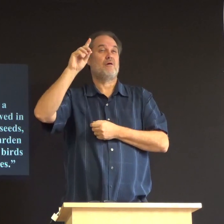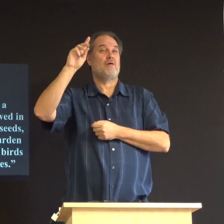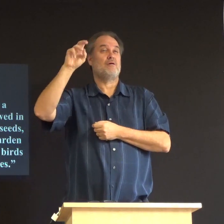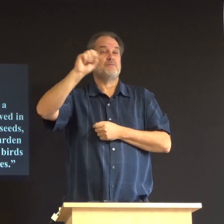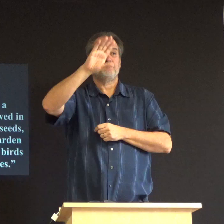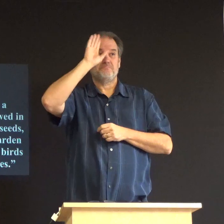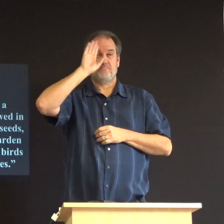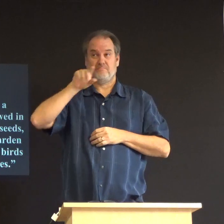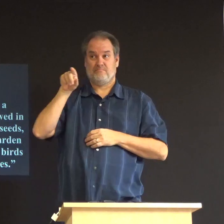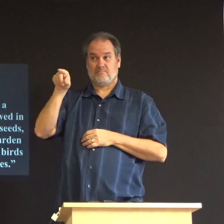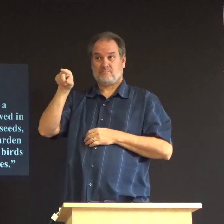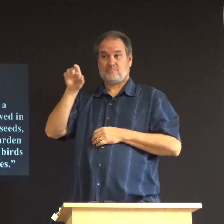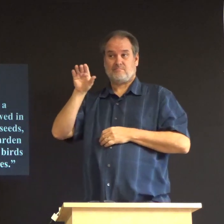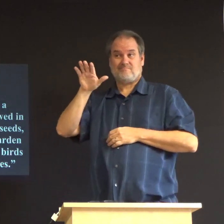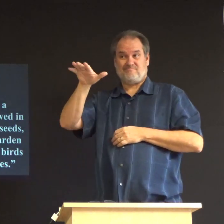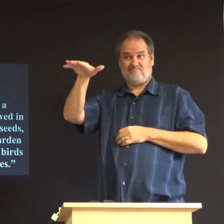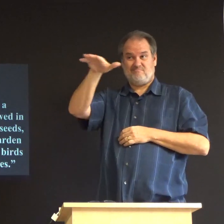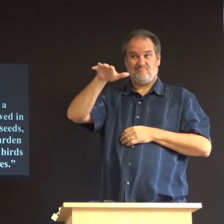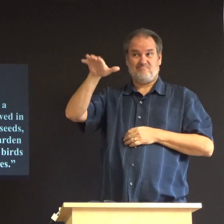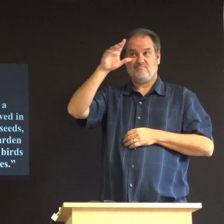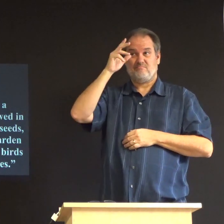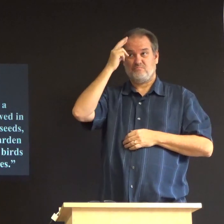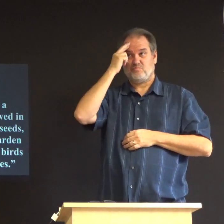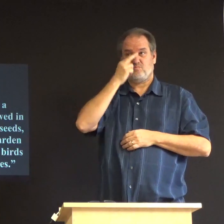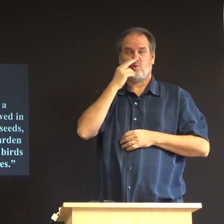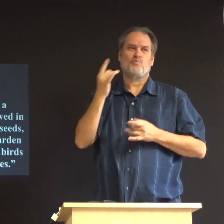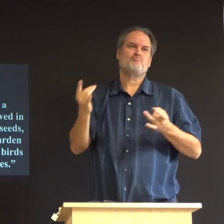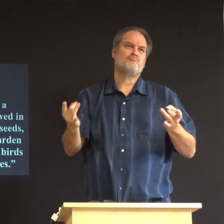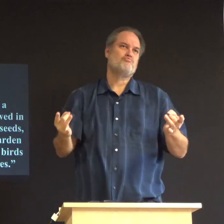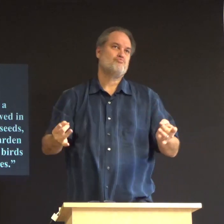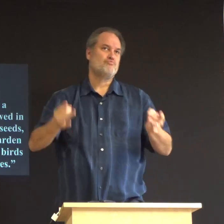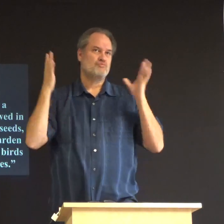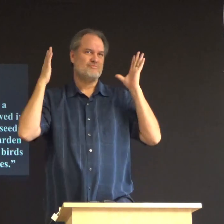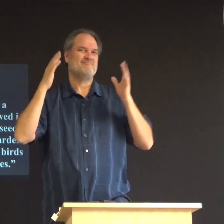They had gods that they worshipped. There were many.